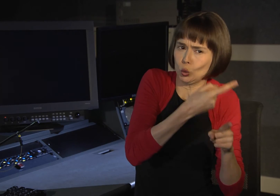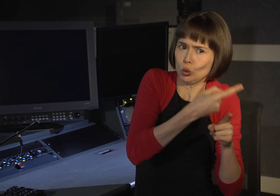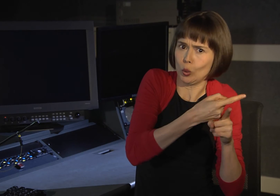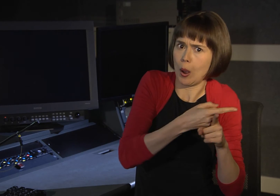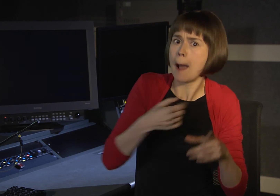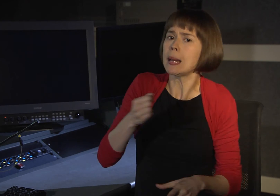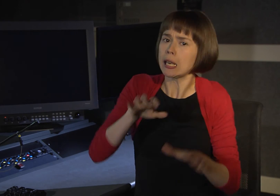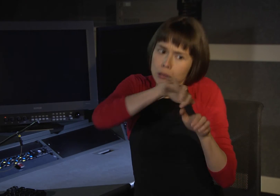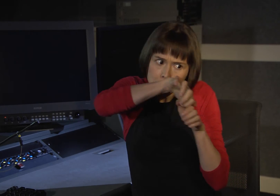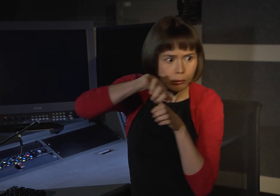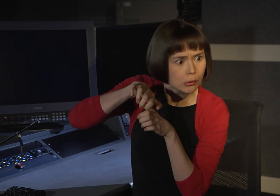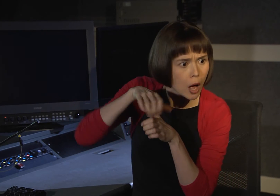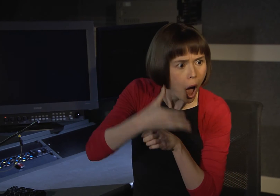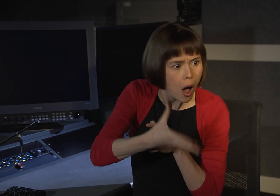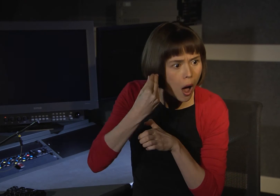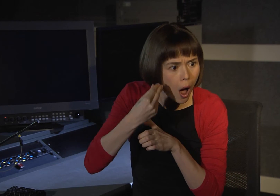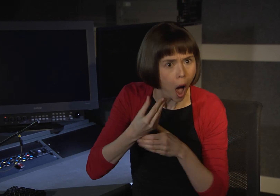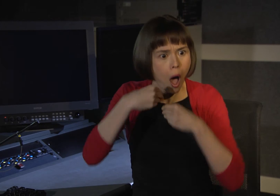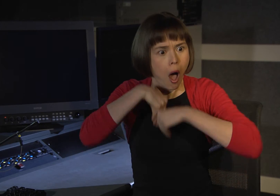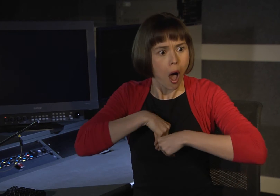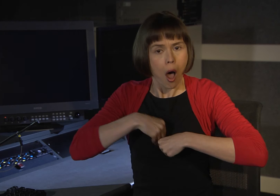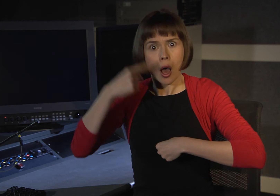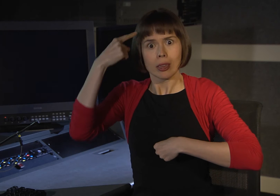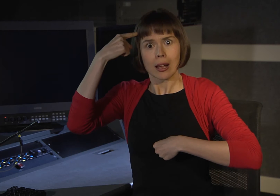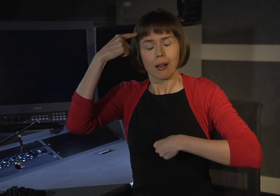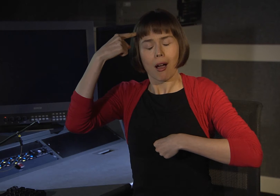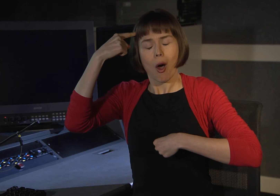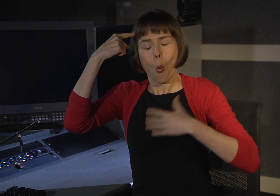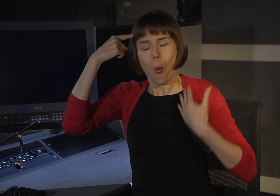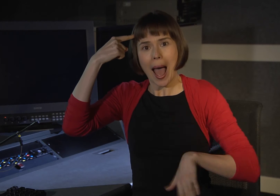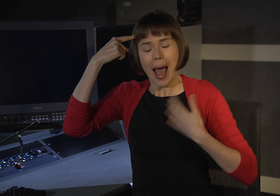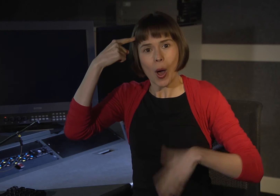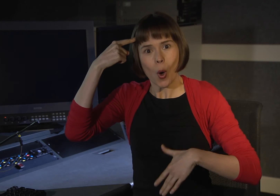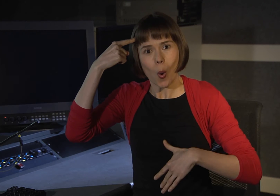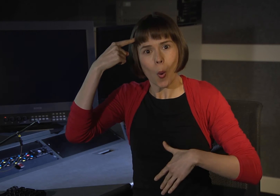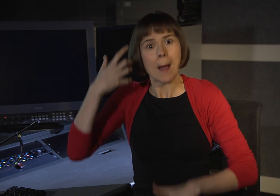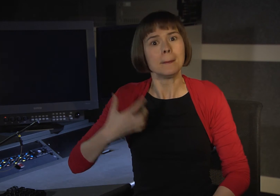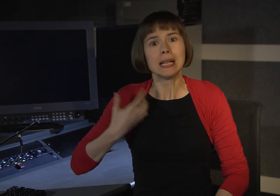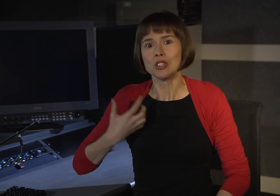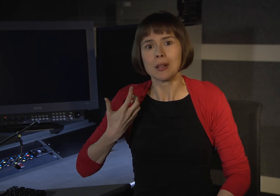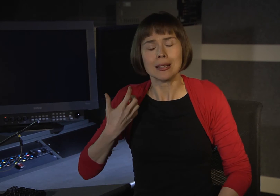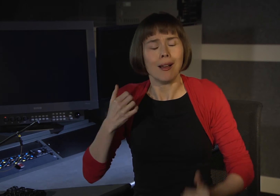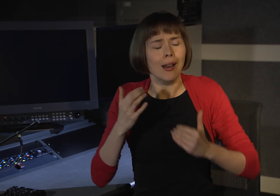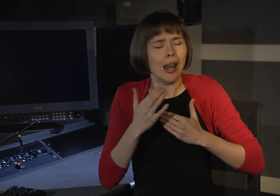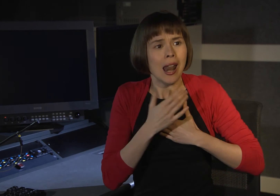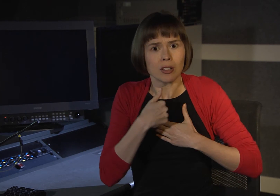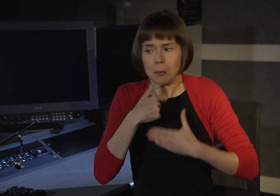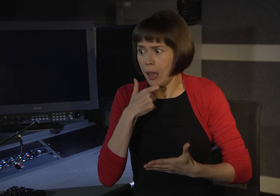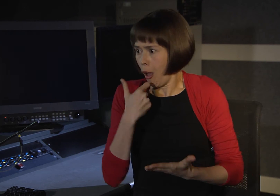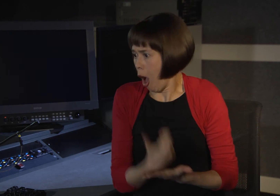Benedick will overhear this conversation, which he does. From behind the curtain, he hears them and thinks, oh my goodness, Beatrice